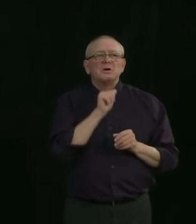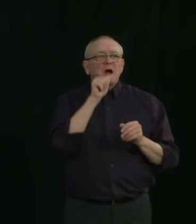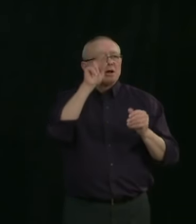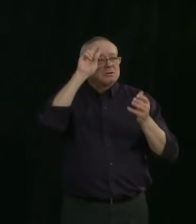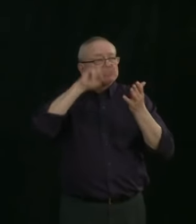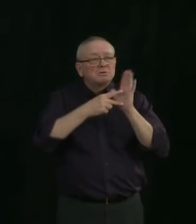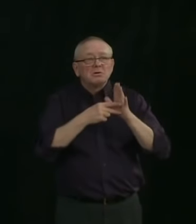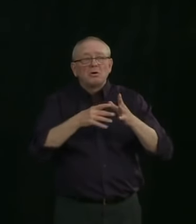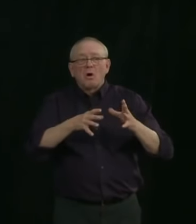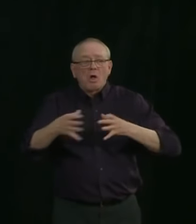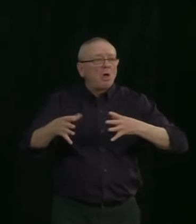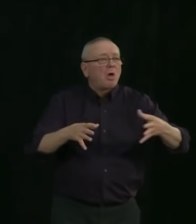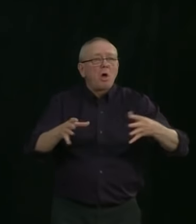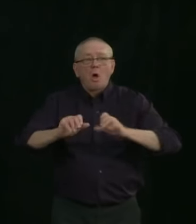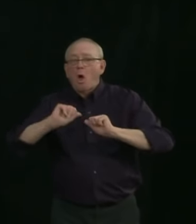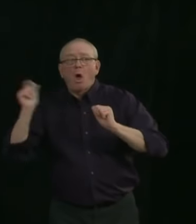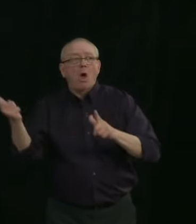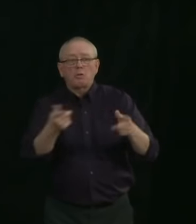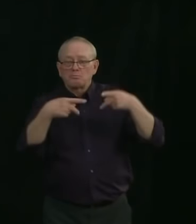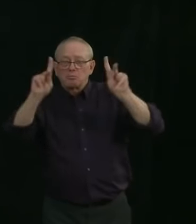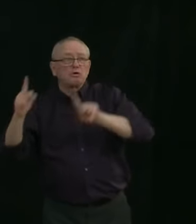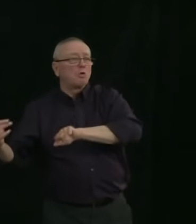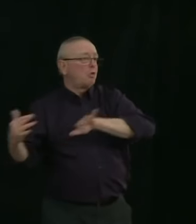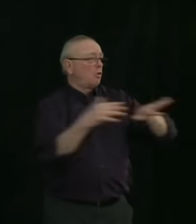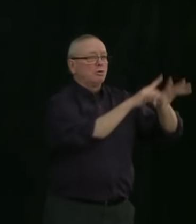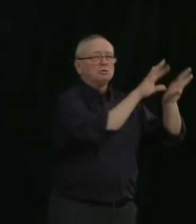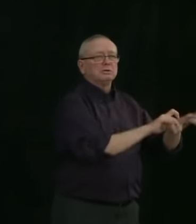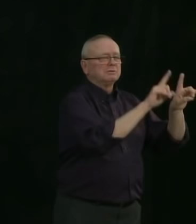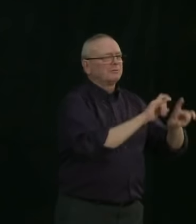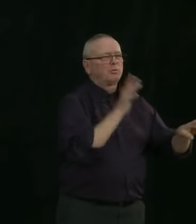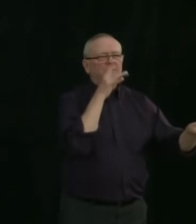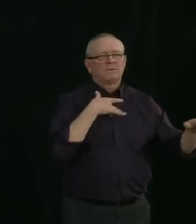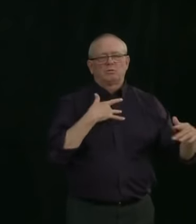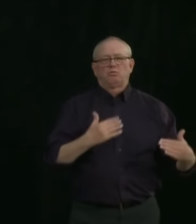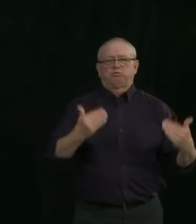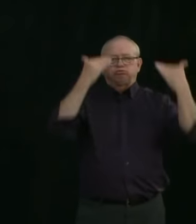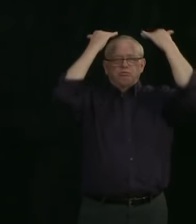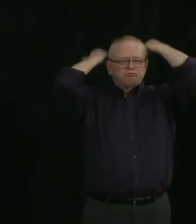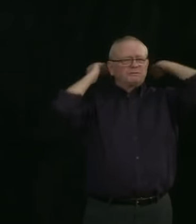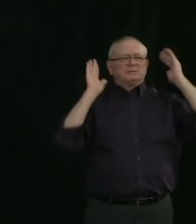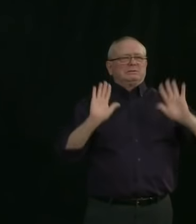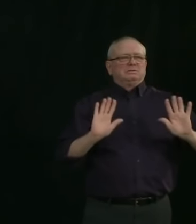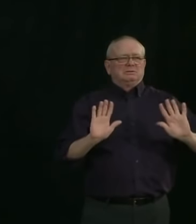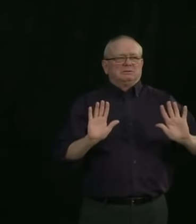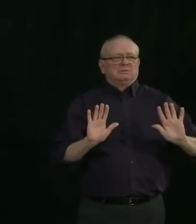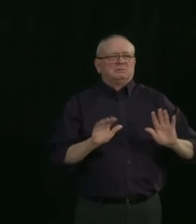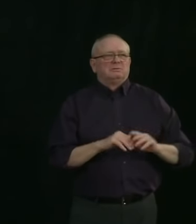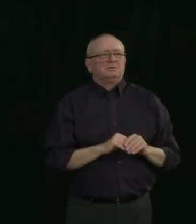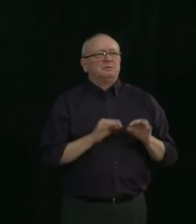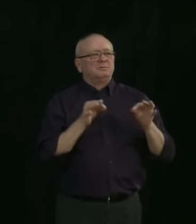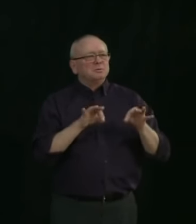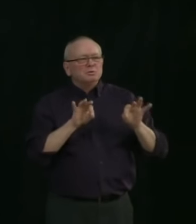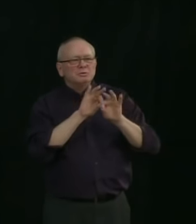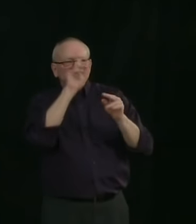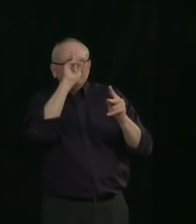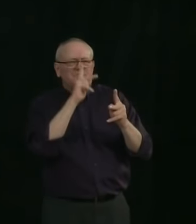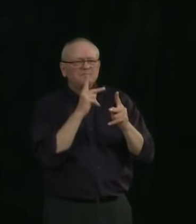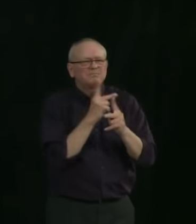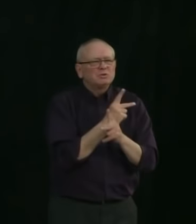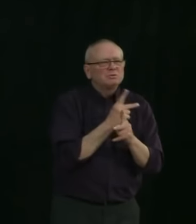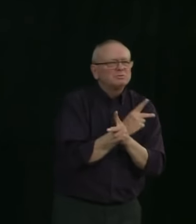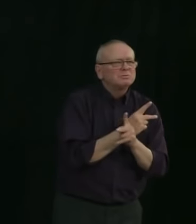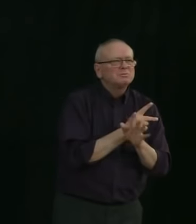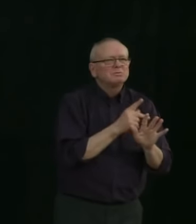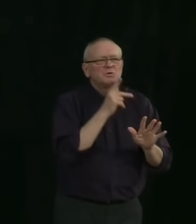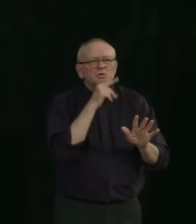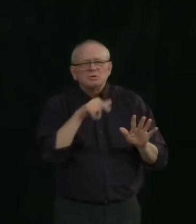it's difficult to predict exactly how many people we're going to be getting in who are ill and meet those criteria. So we'll be watching over the next